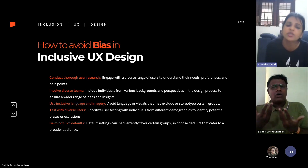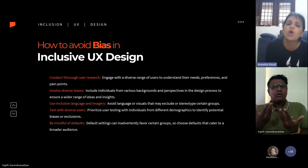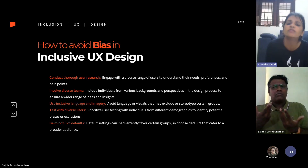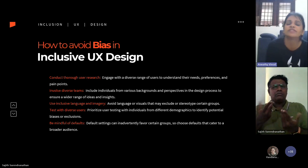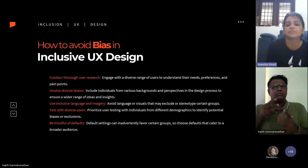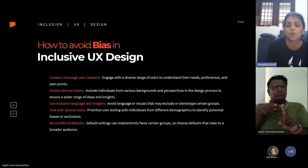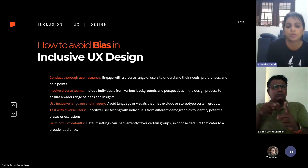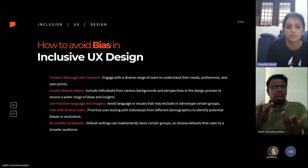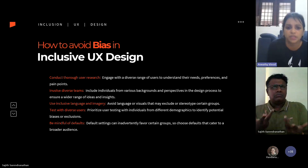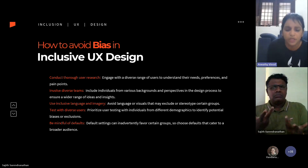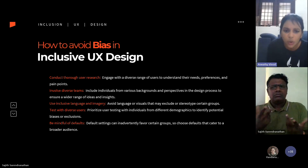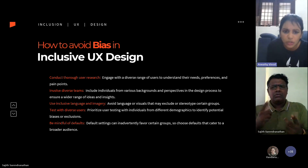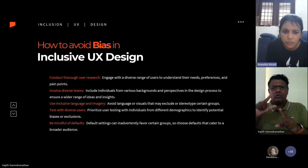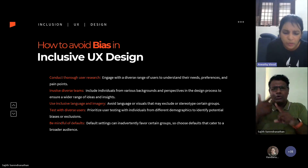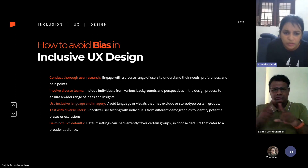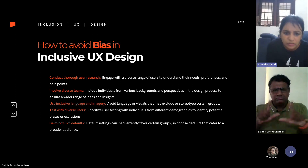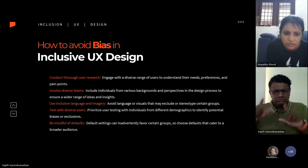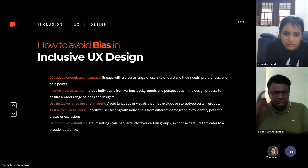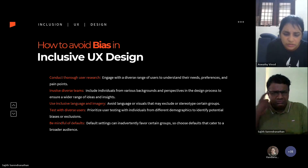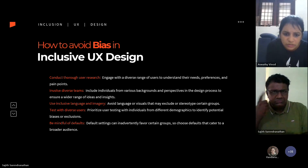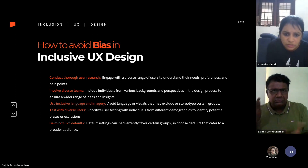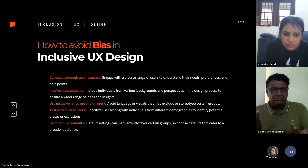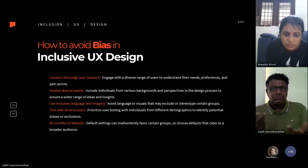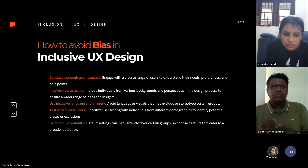How do we solve these problems that we talked about?